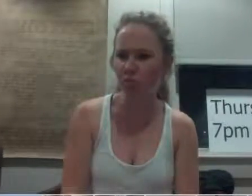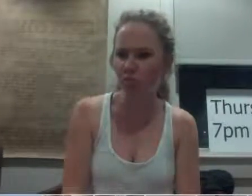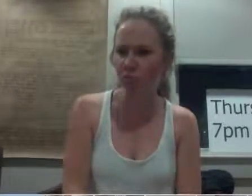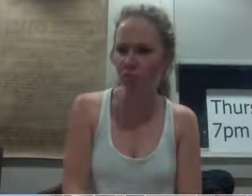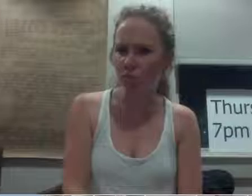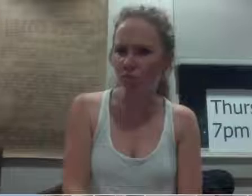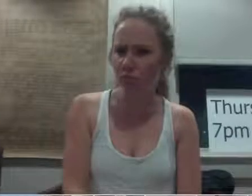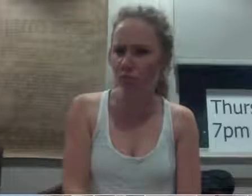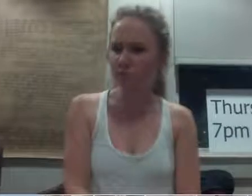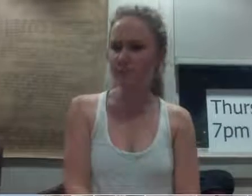That's odd.